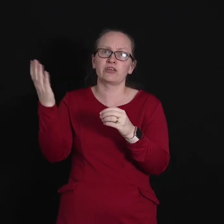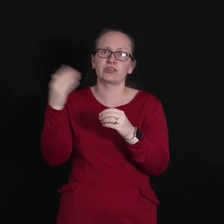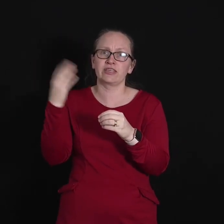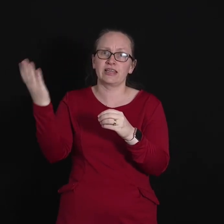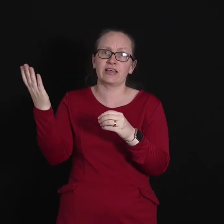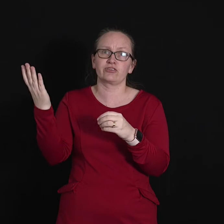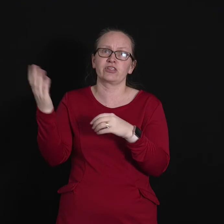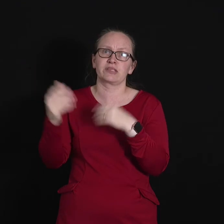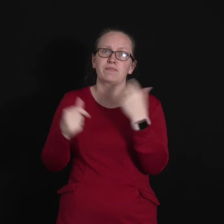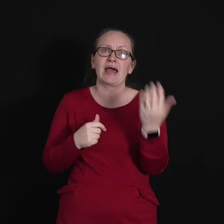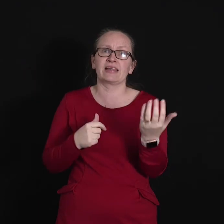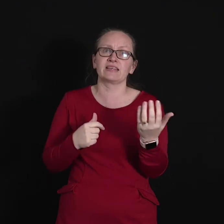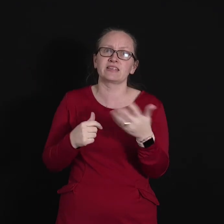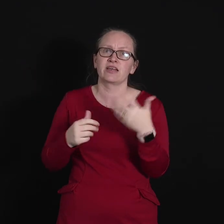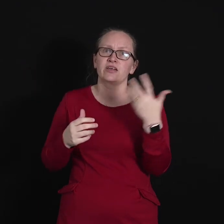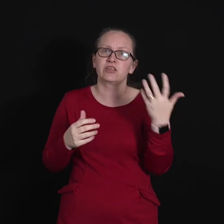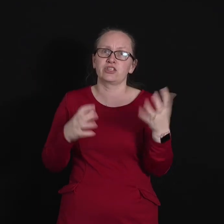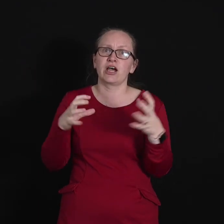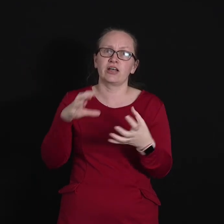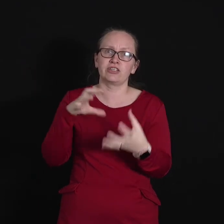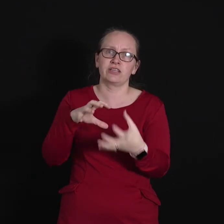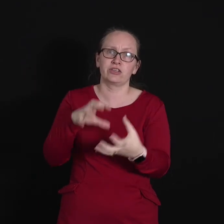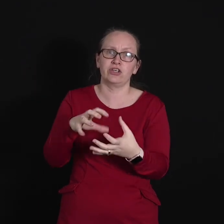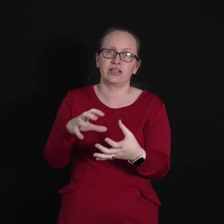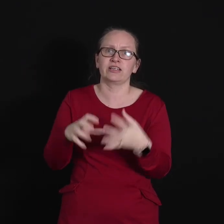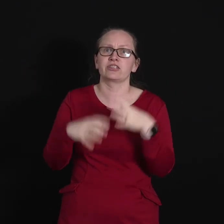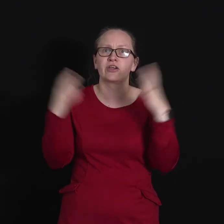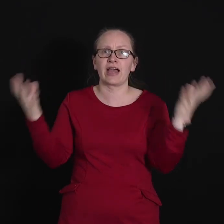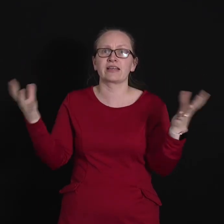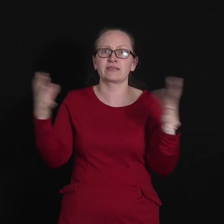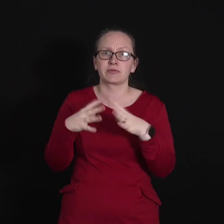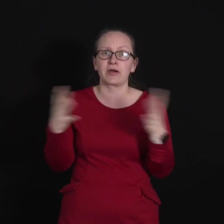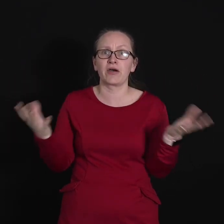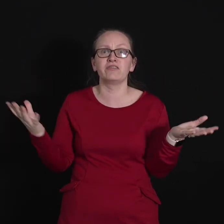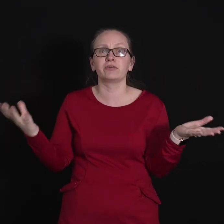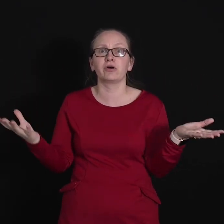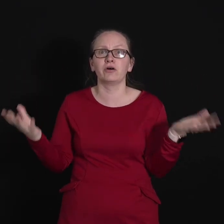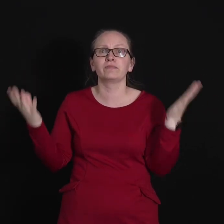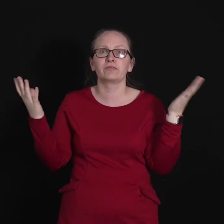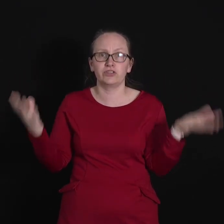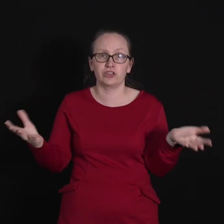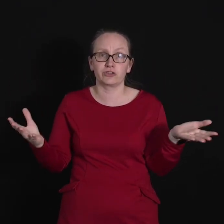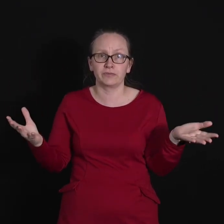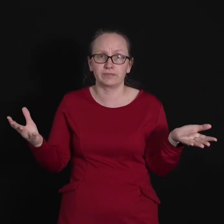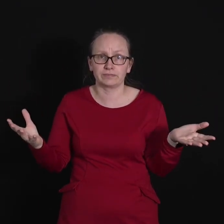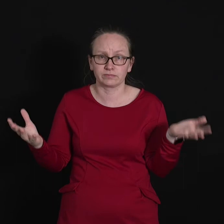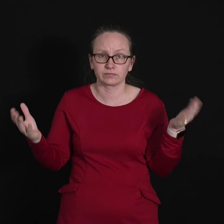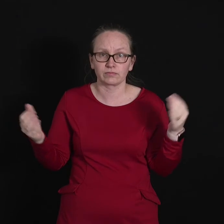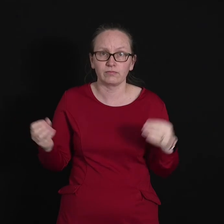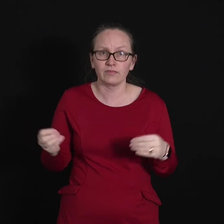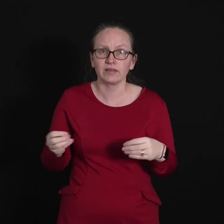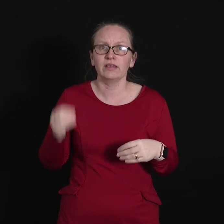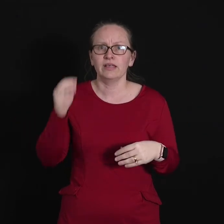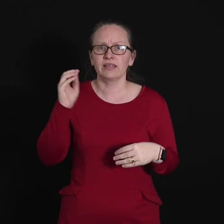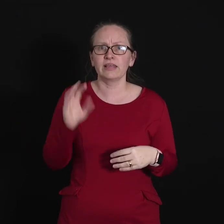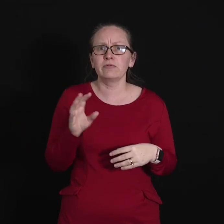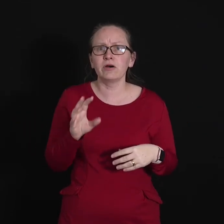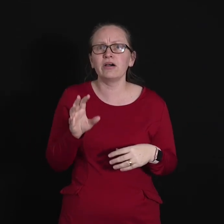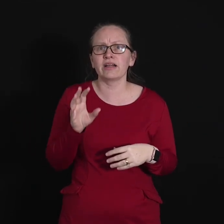on the electrons balanced the charge in the nucleus. So atoms were overall neutral. Now there were a